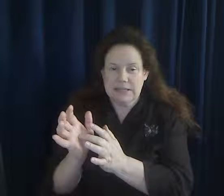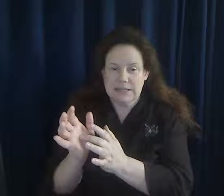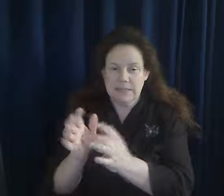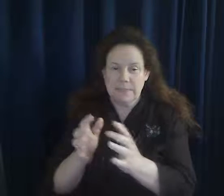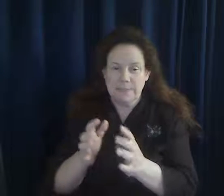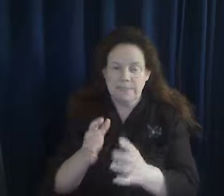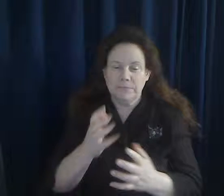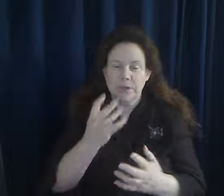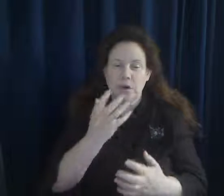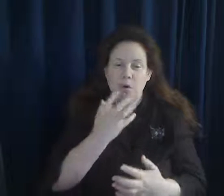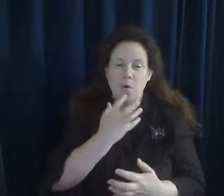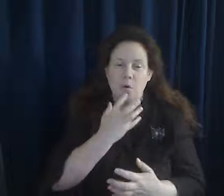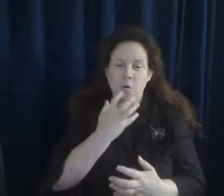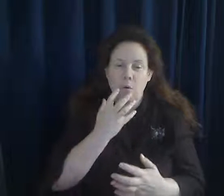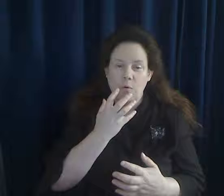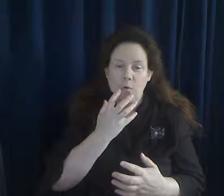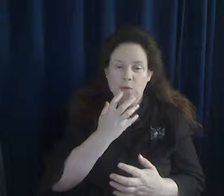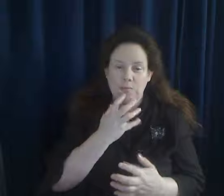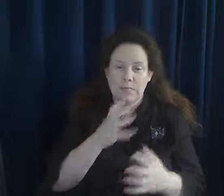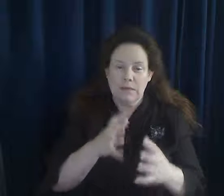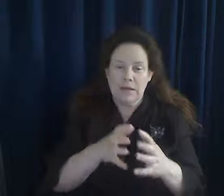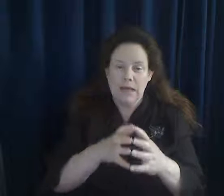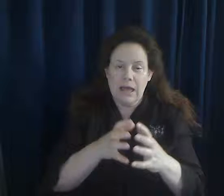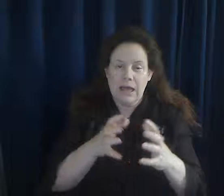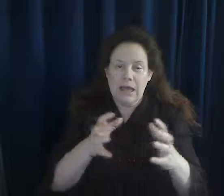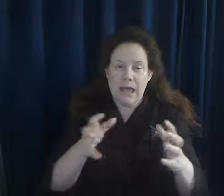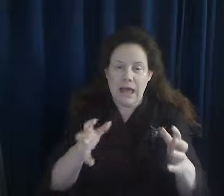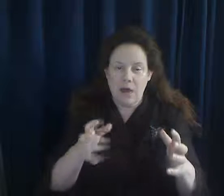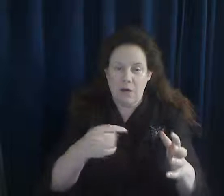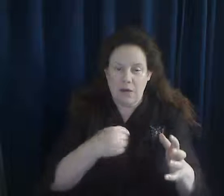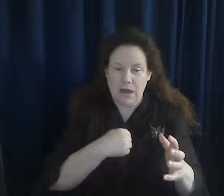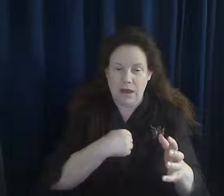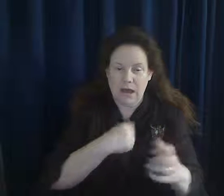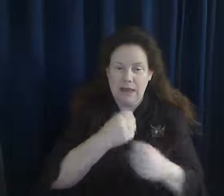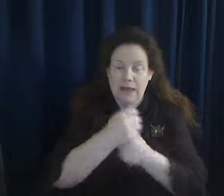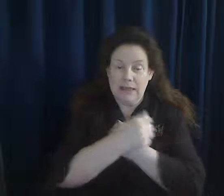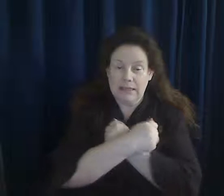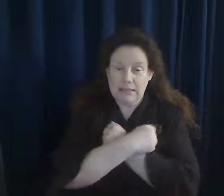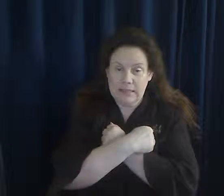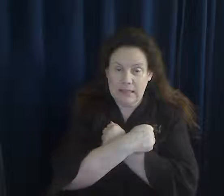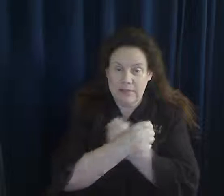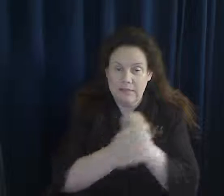Jesus. Oh, how I love